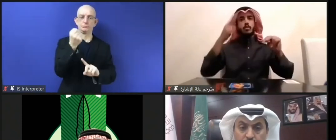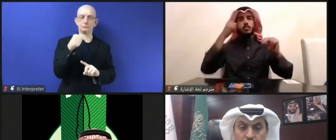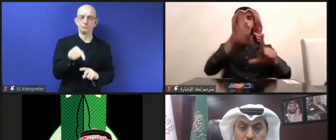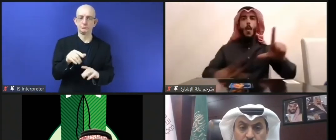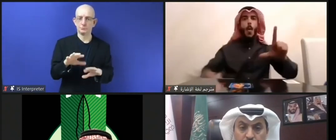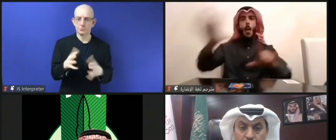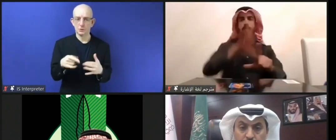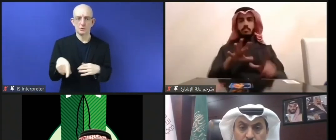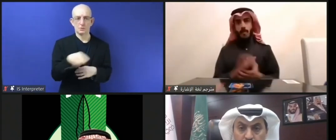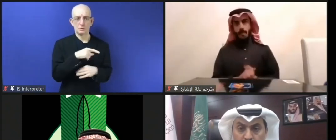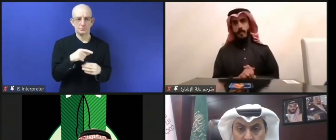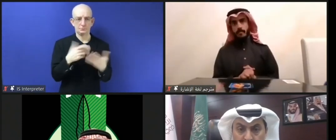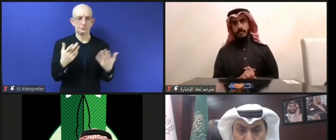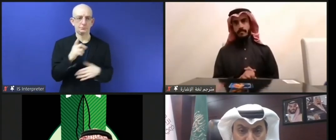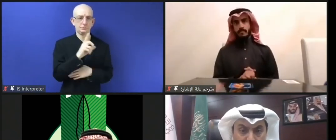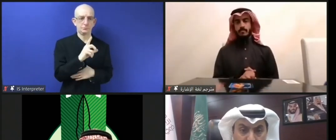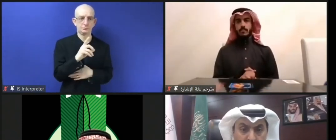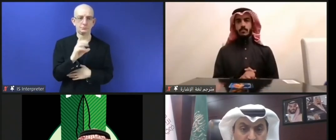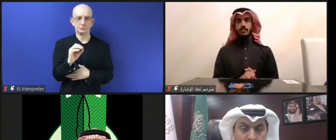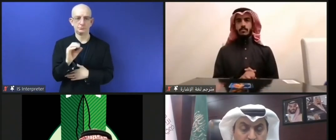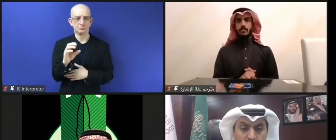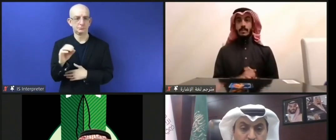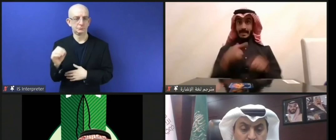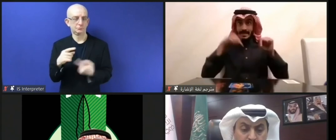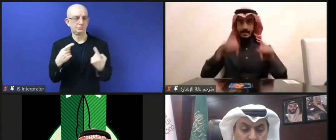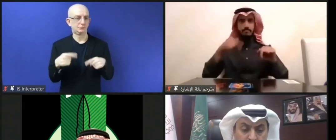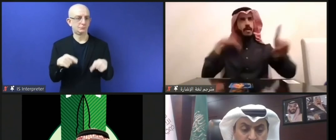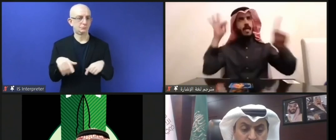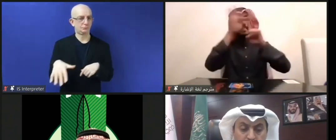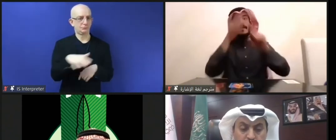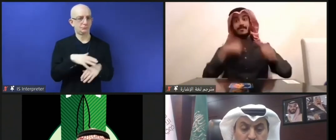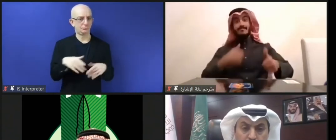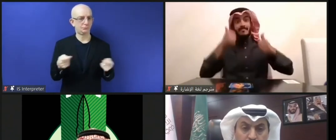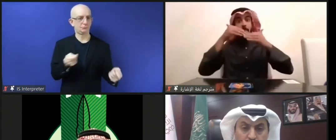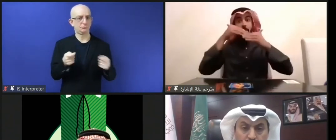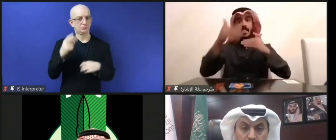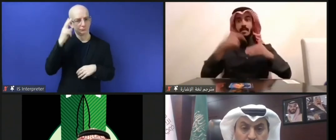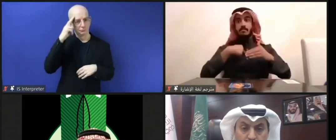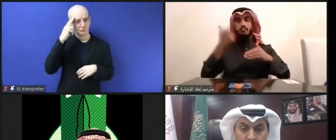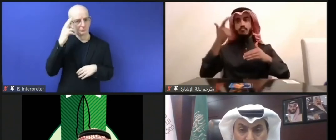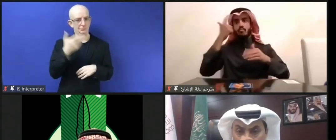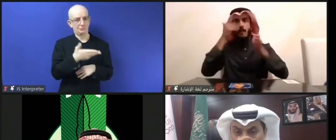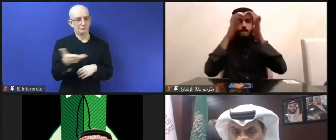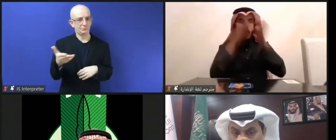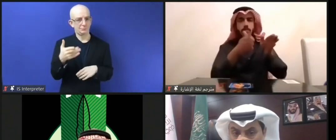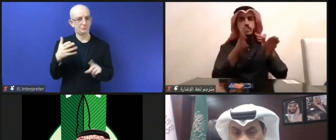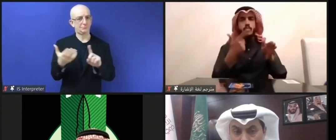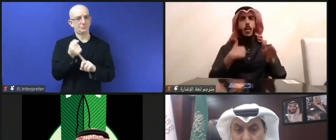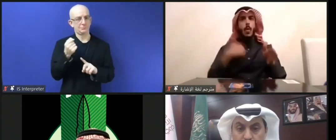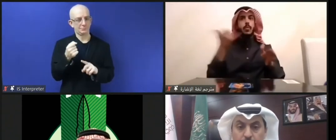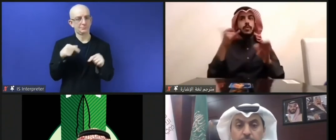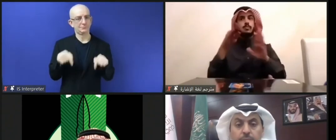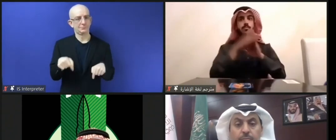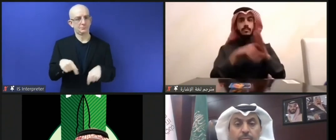After we achieving the target, now it's time to focus on the direct needs for a person with disability in